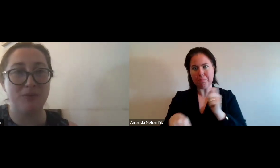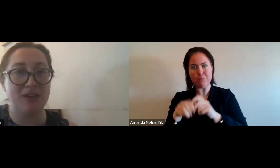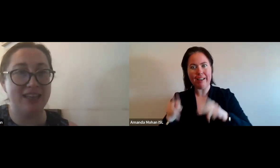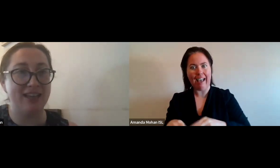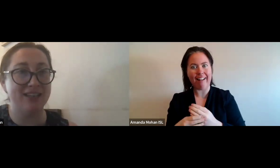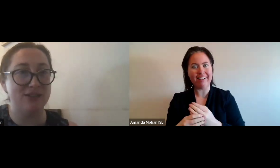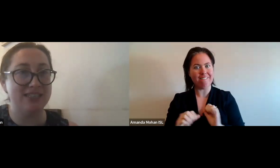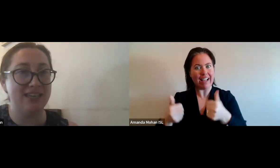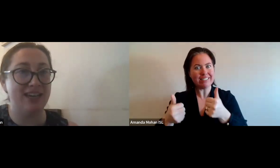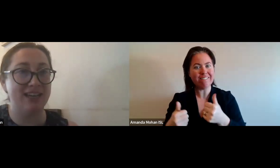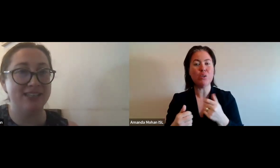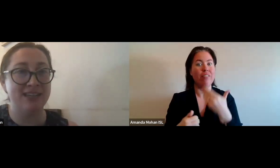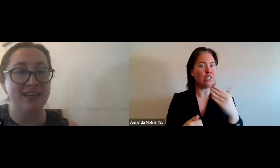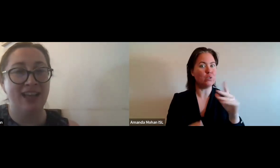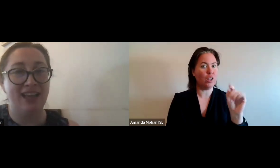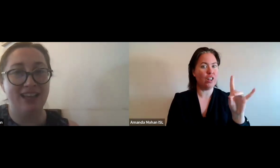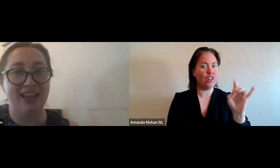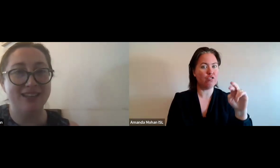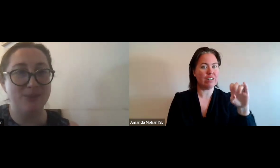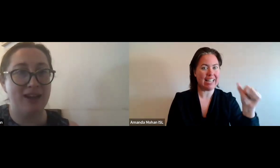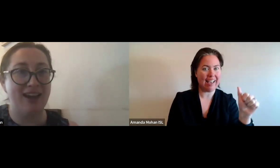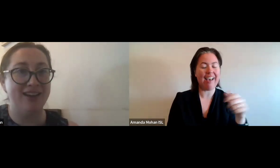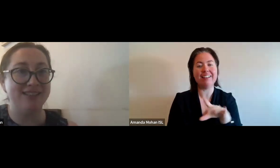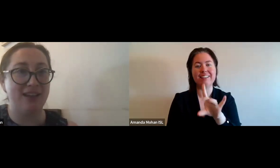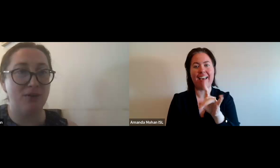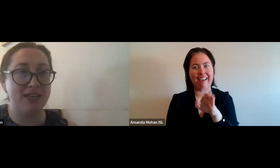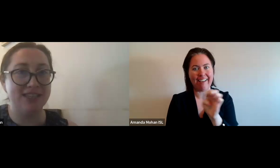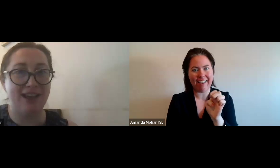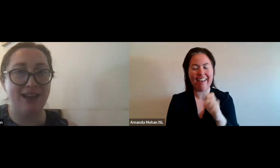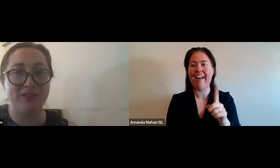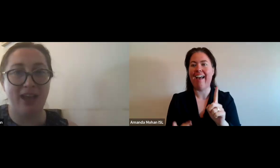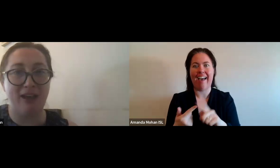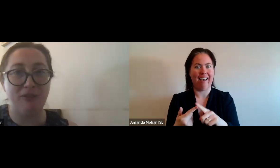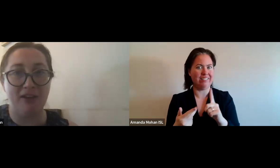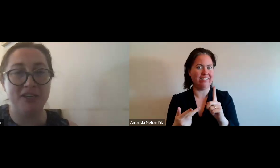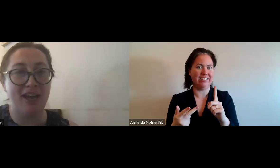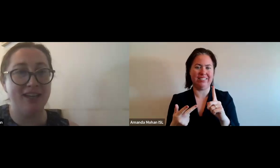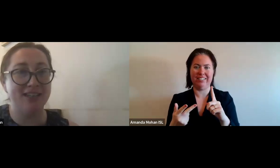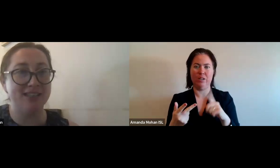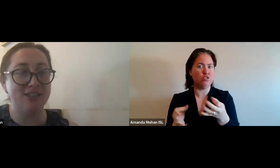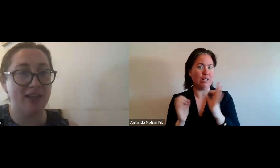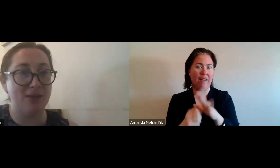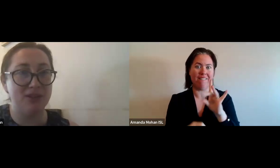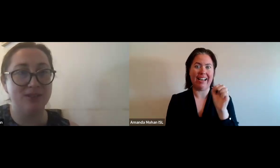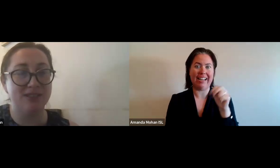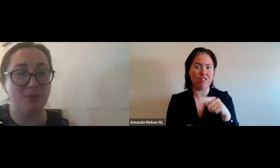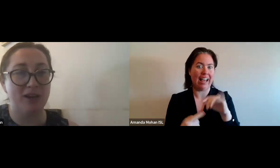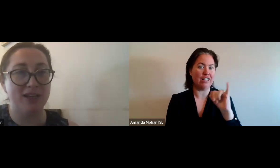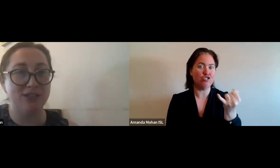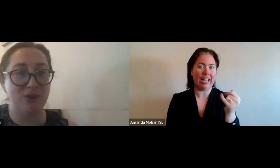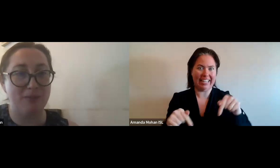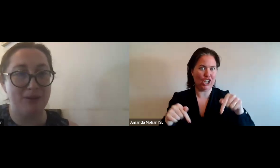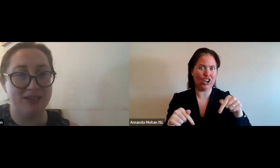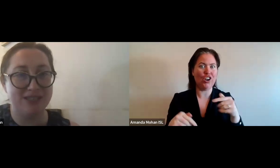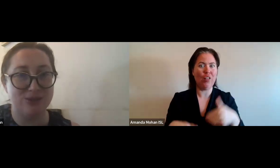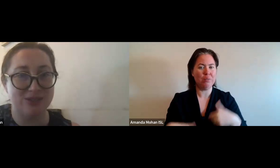And so really thank Theresia and Hege, as well as great to have Karen and Jackie with us this